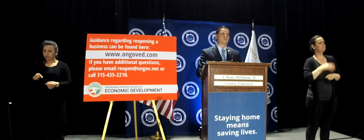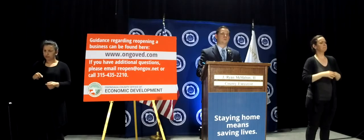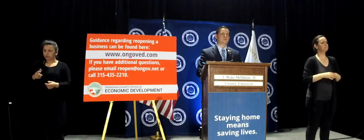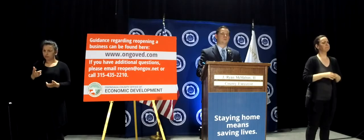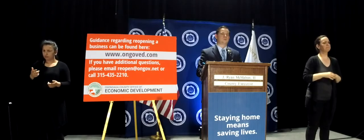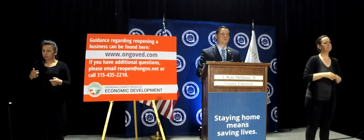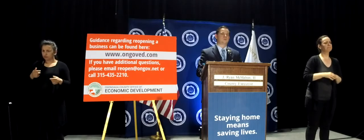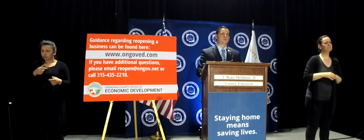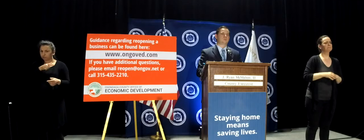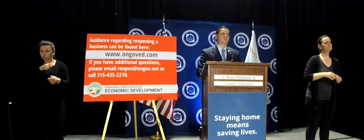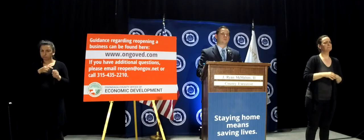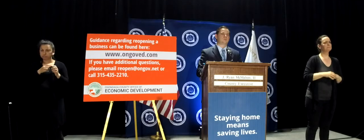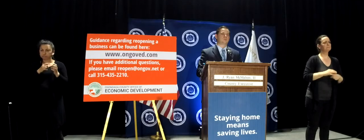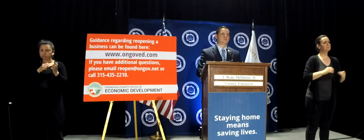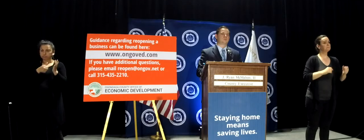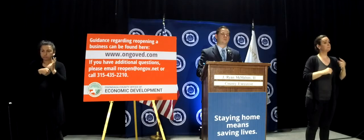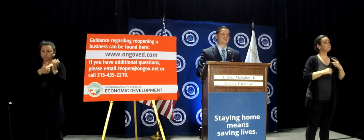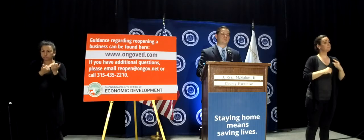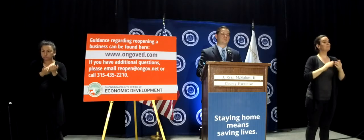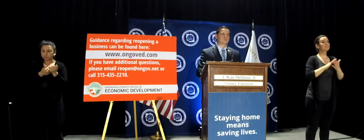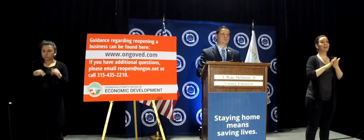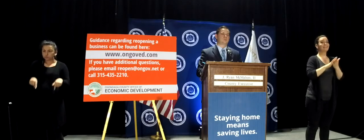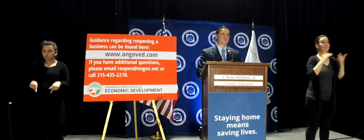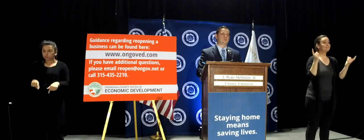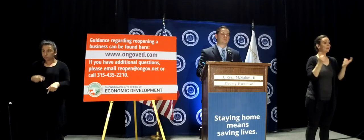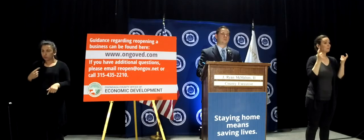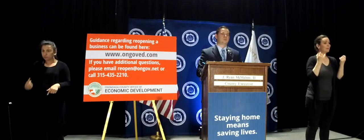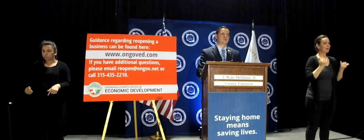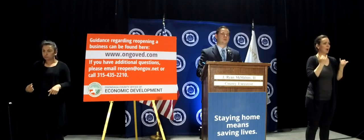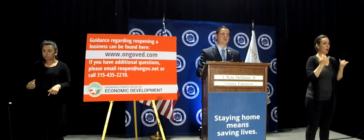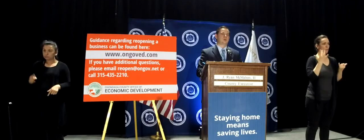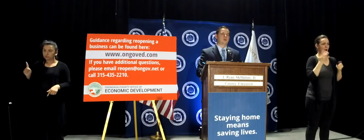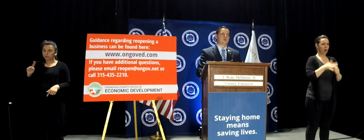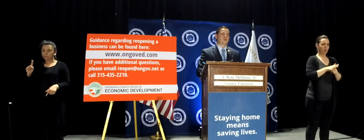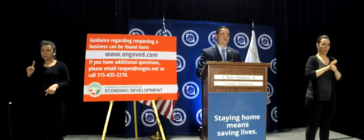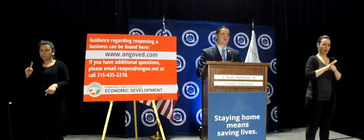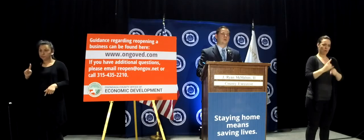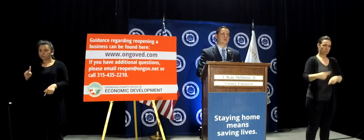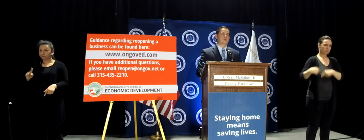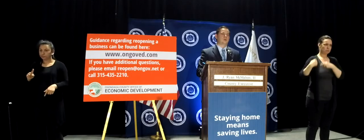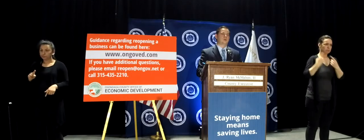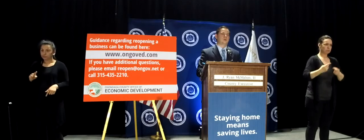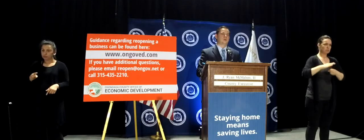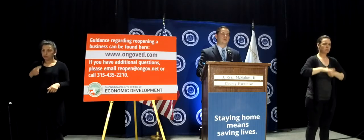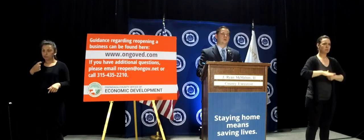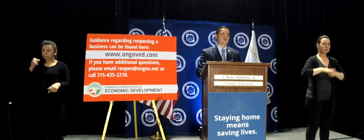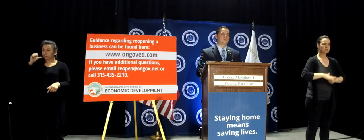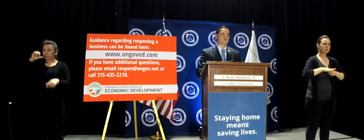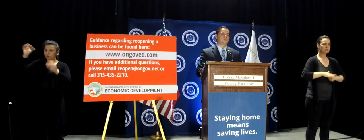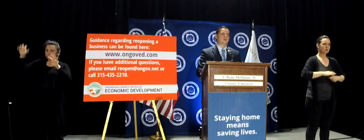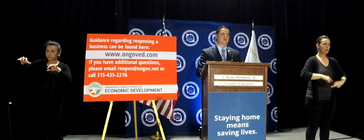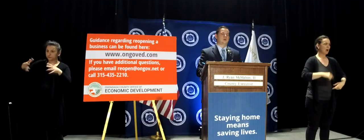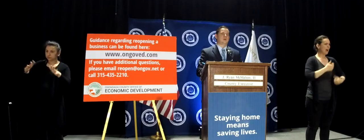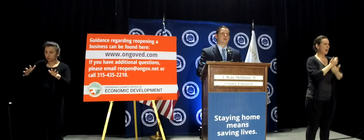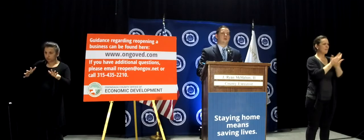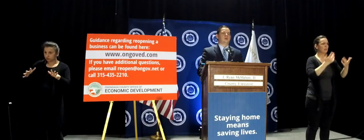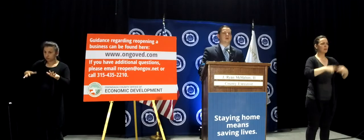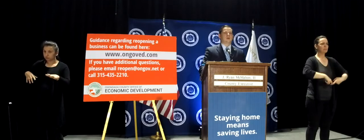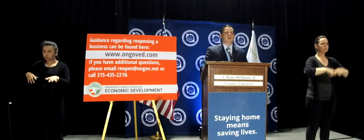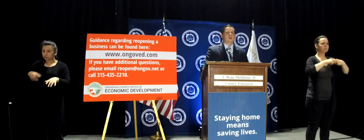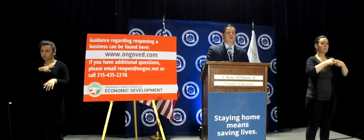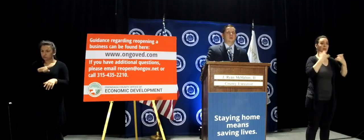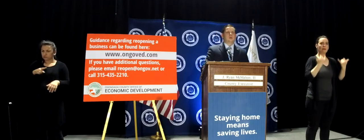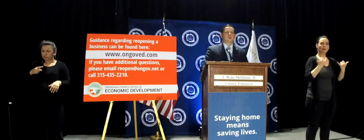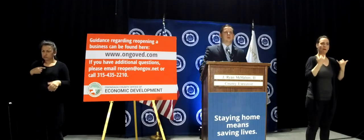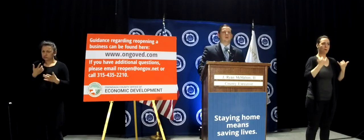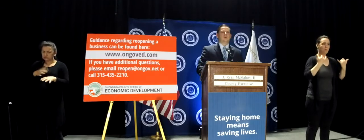this first holiday weekend since we've been in this pandemic, this uncharted territory. Can you talk a little bit more about any concerns you might have, what you want people